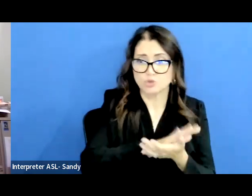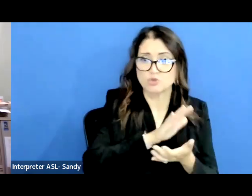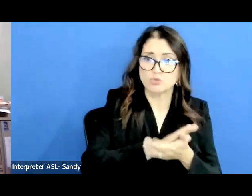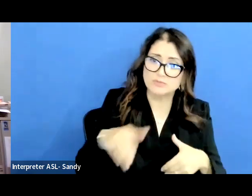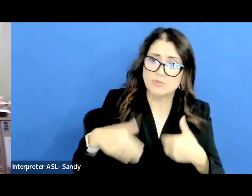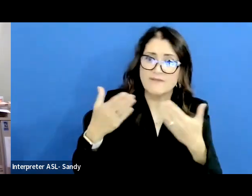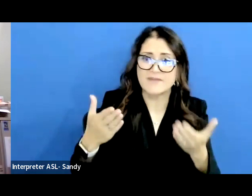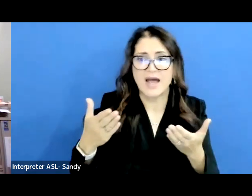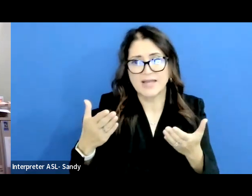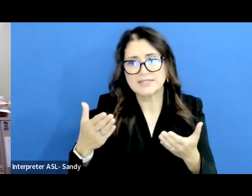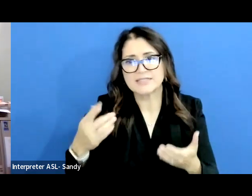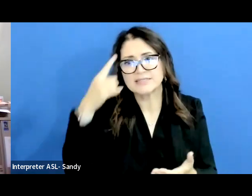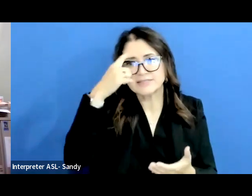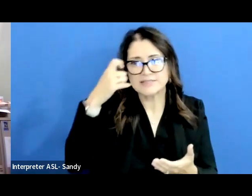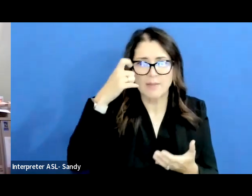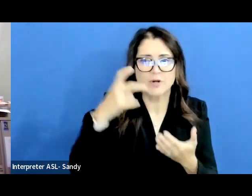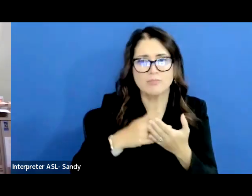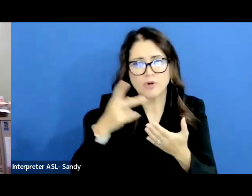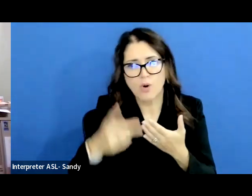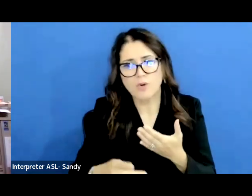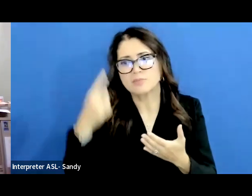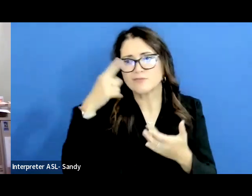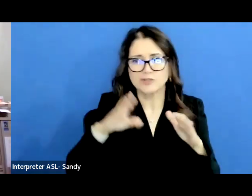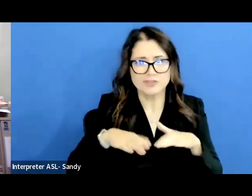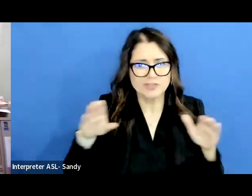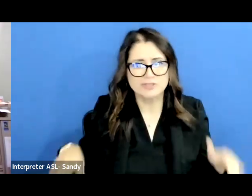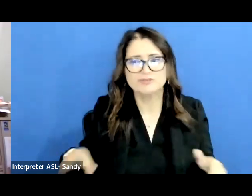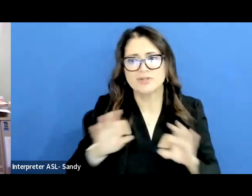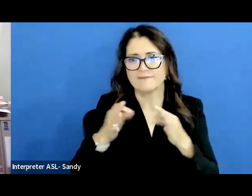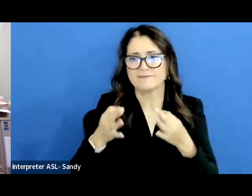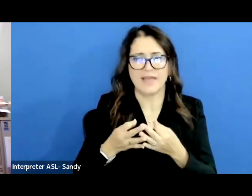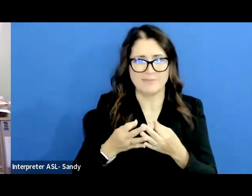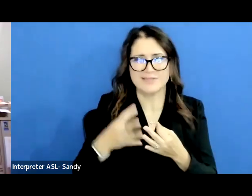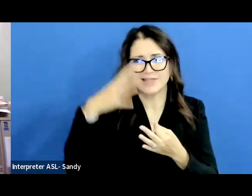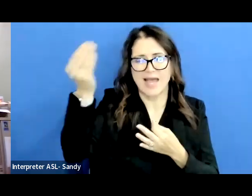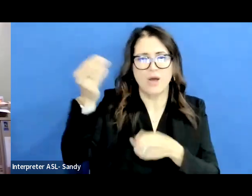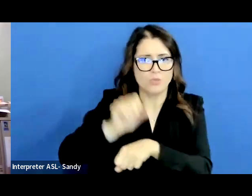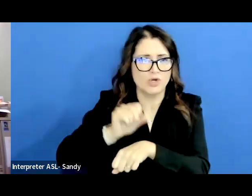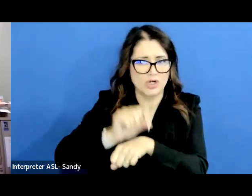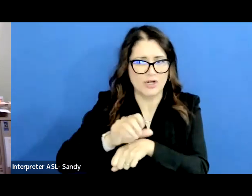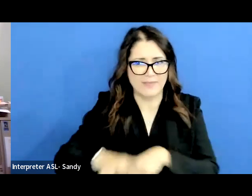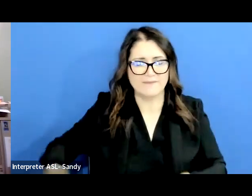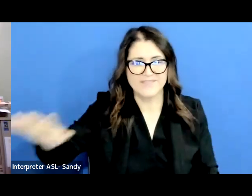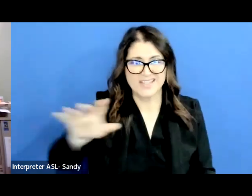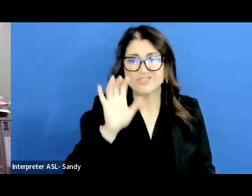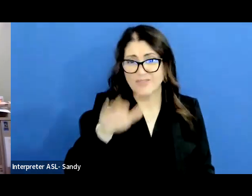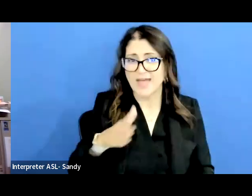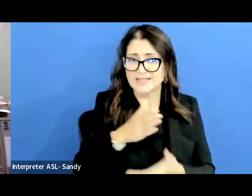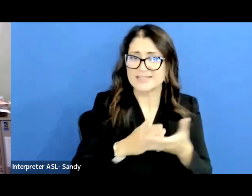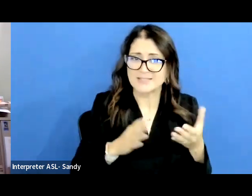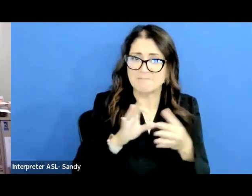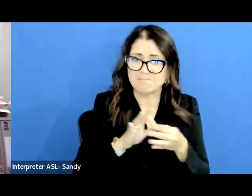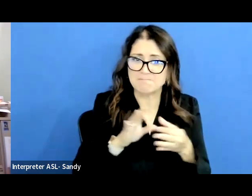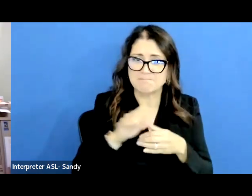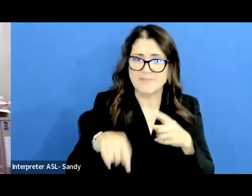fields. So that's a couple of comments about the experiences of our participants today. Could we move to the